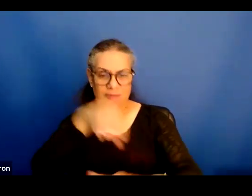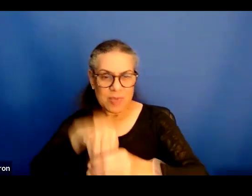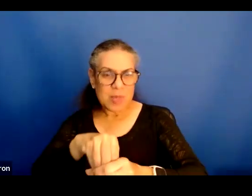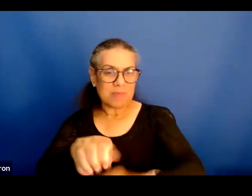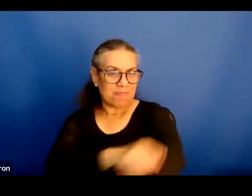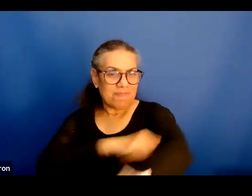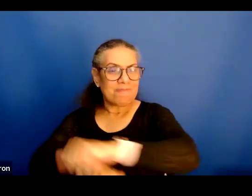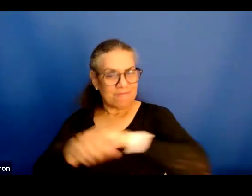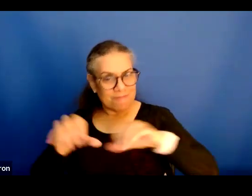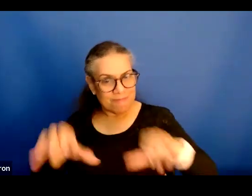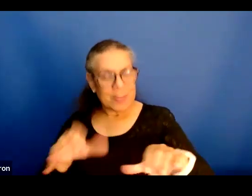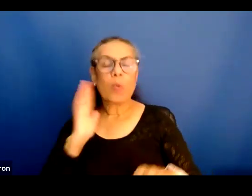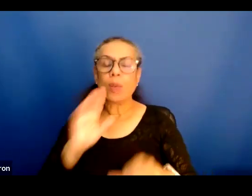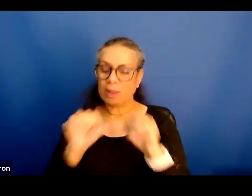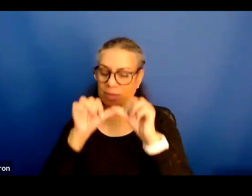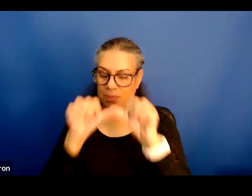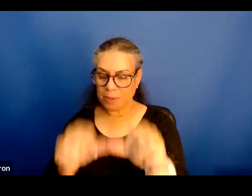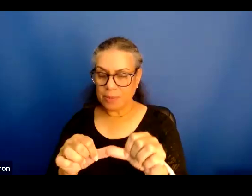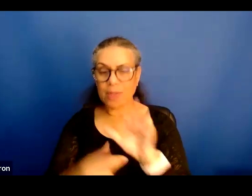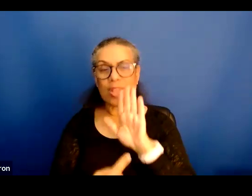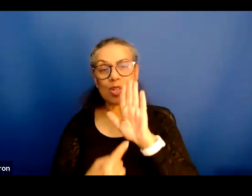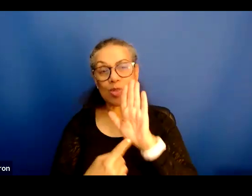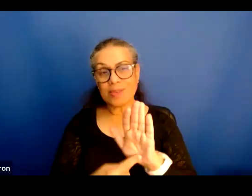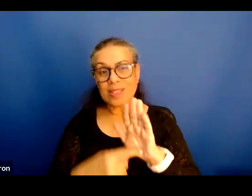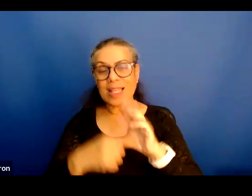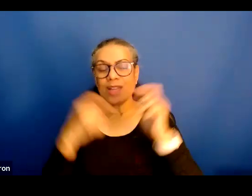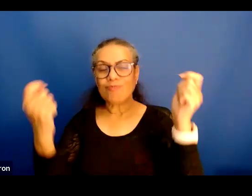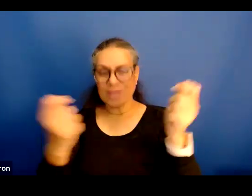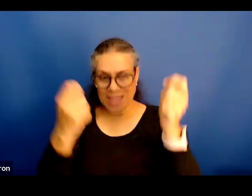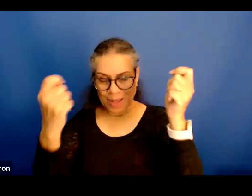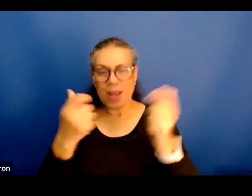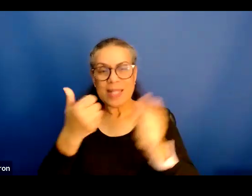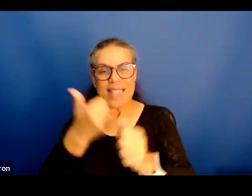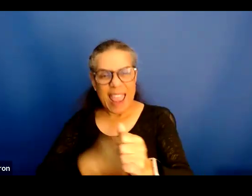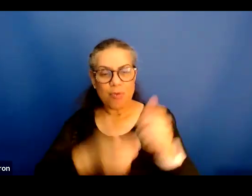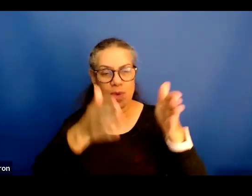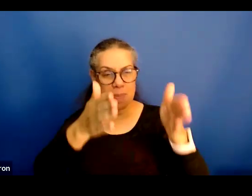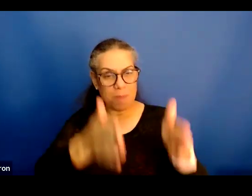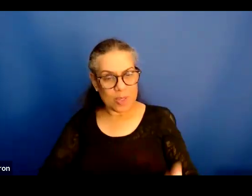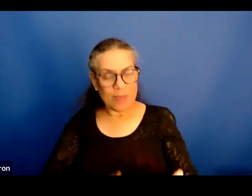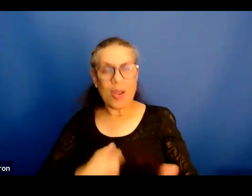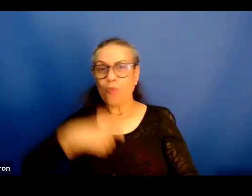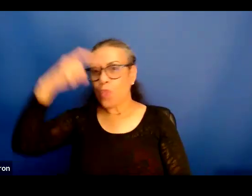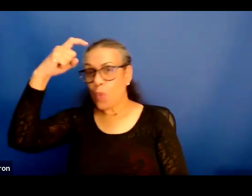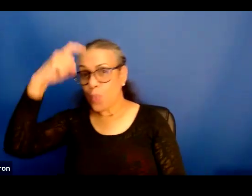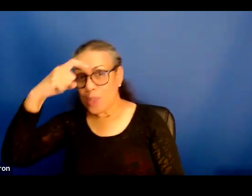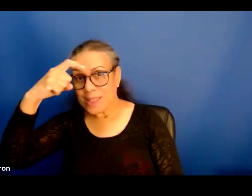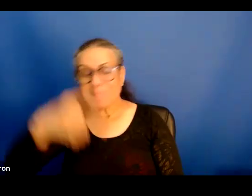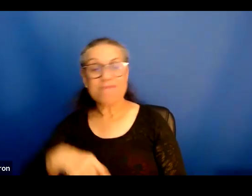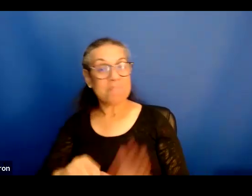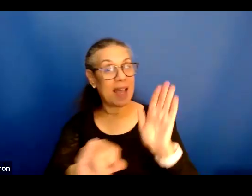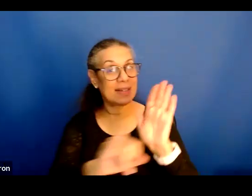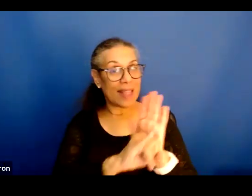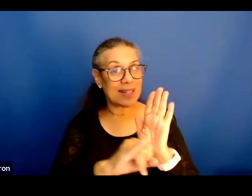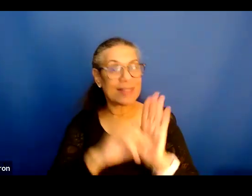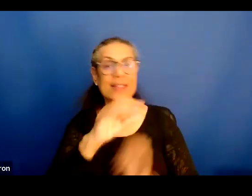continue moving towards a school that reflects and celebrates every member of our community for their wisdom, identities, and stories.